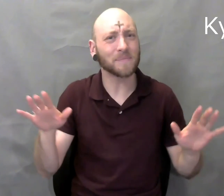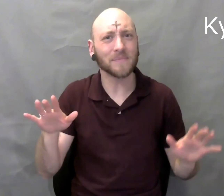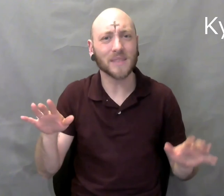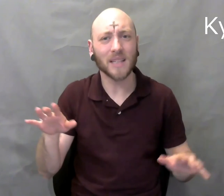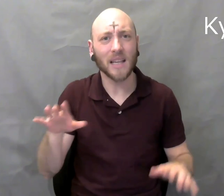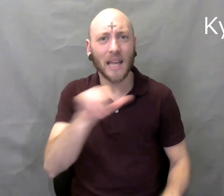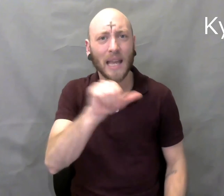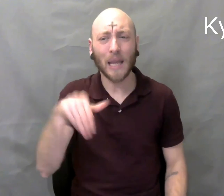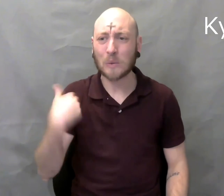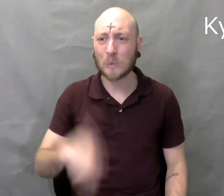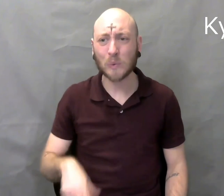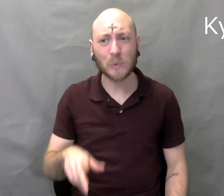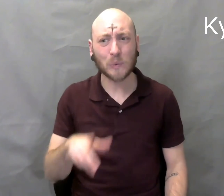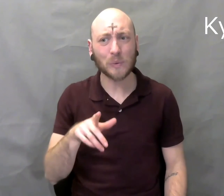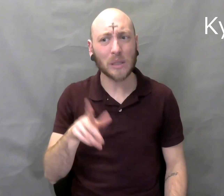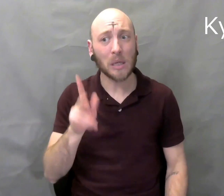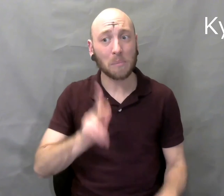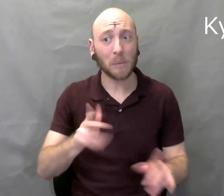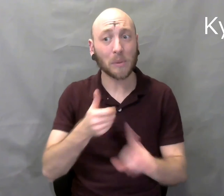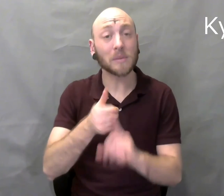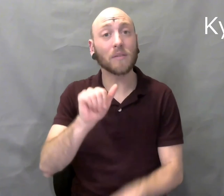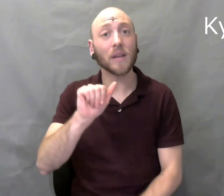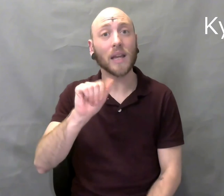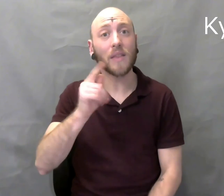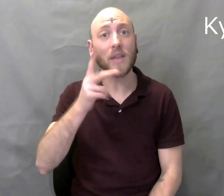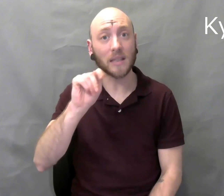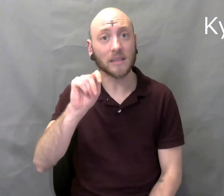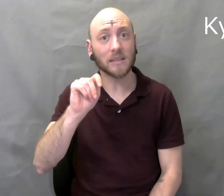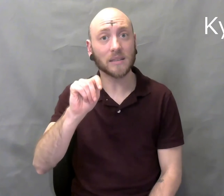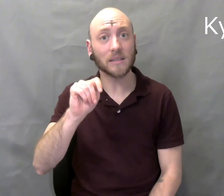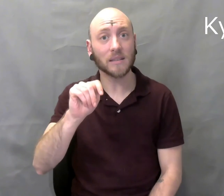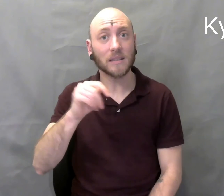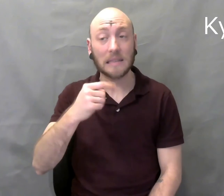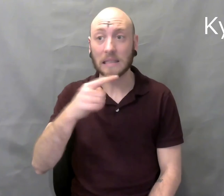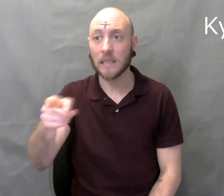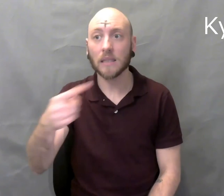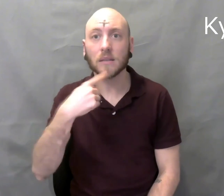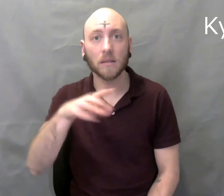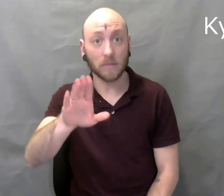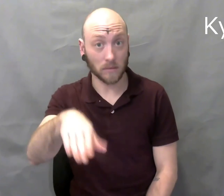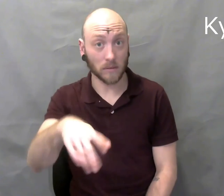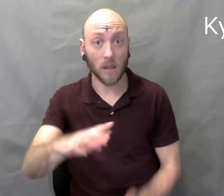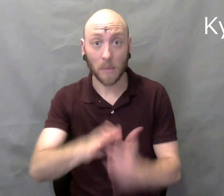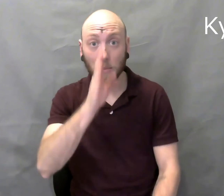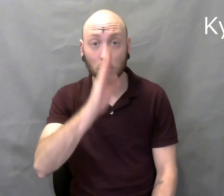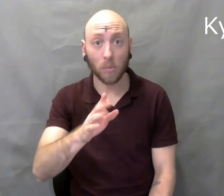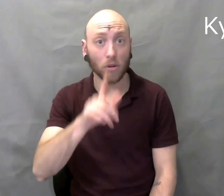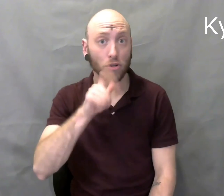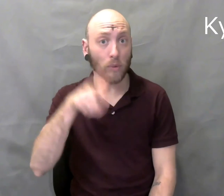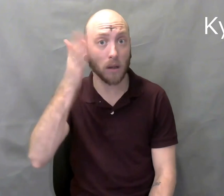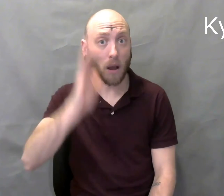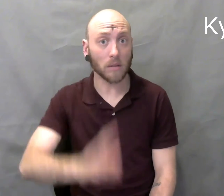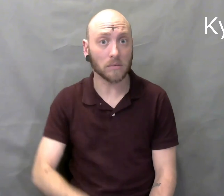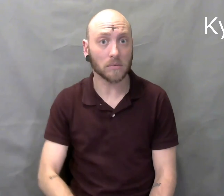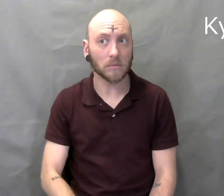atheist, because he was the first one that said, you don't need God to get sober. And I was like, wow. And he's like, yeah,